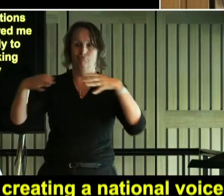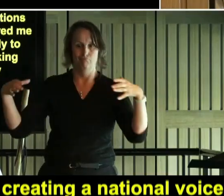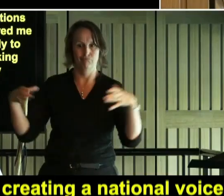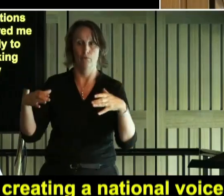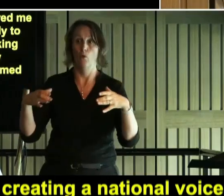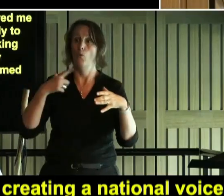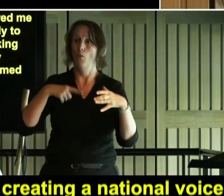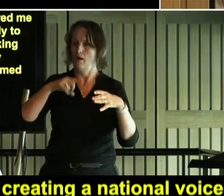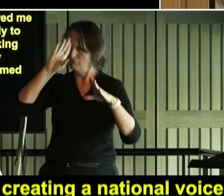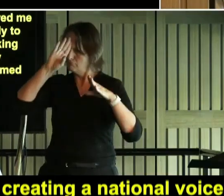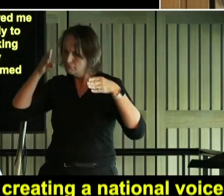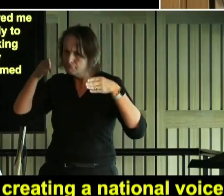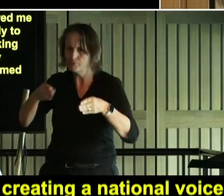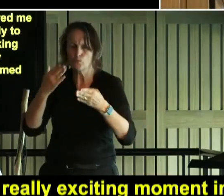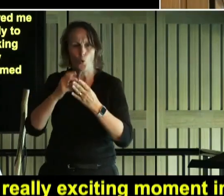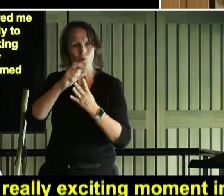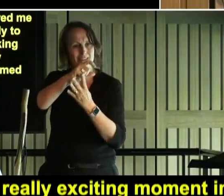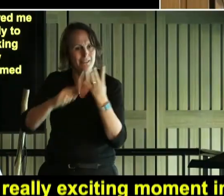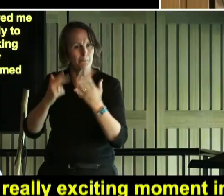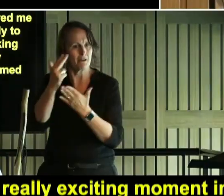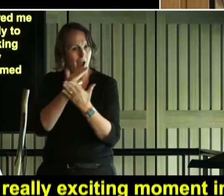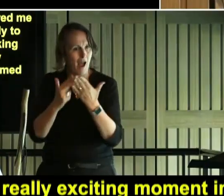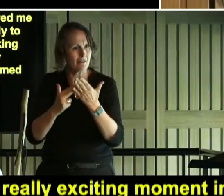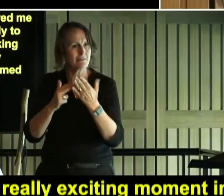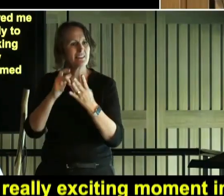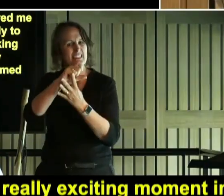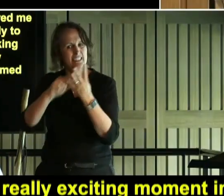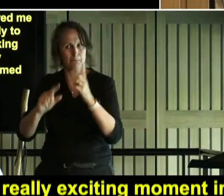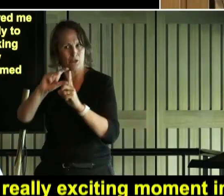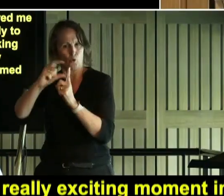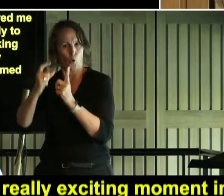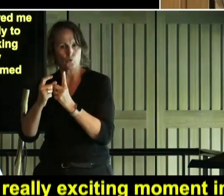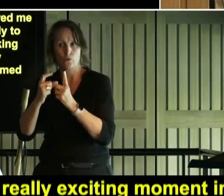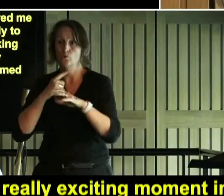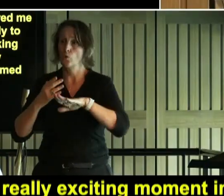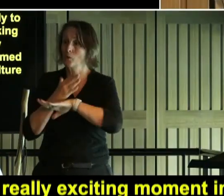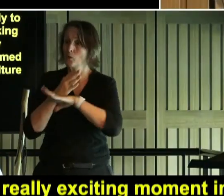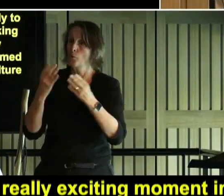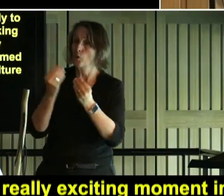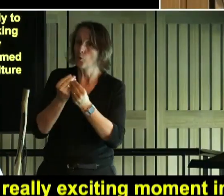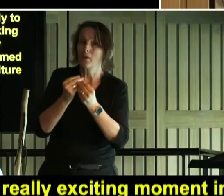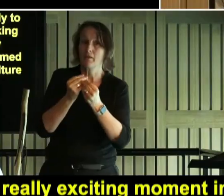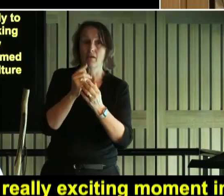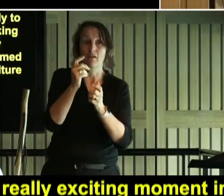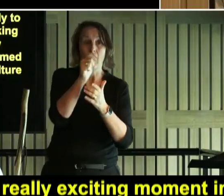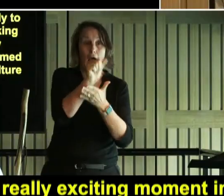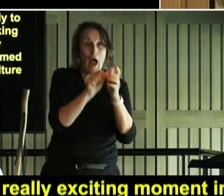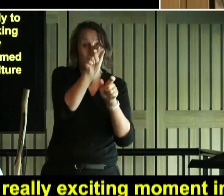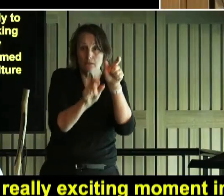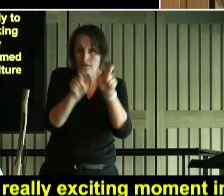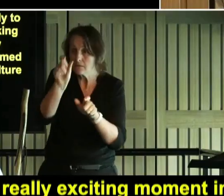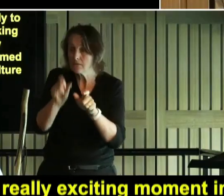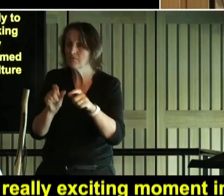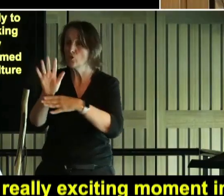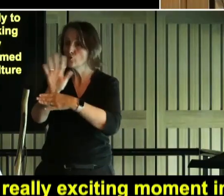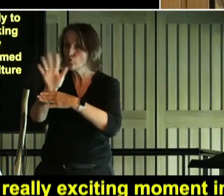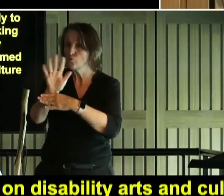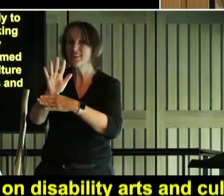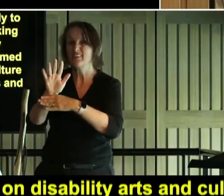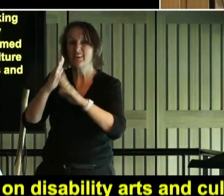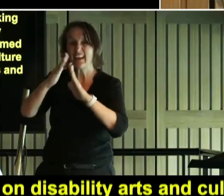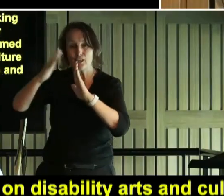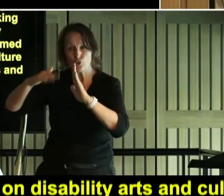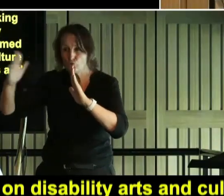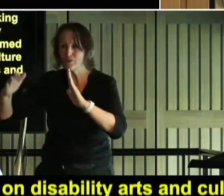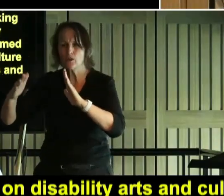focus on disability arts and culture, and we're working with artists, arts workers, and the screen sector. So looking to